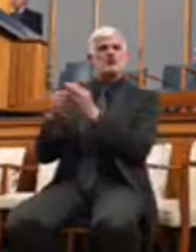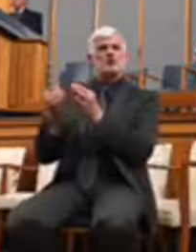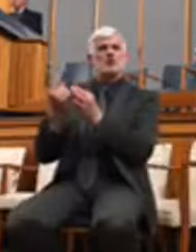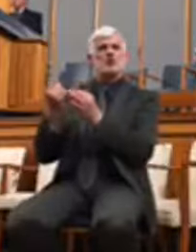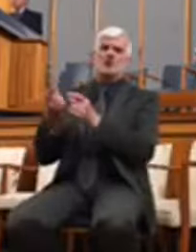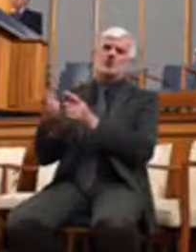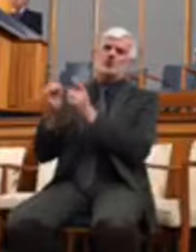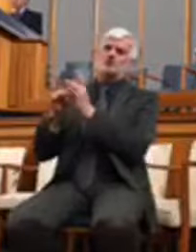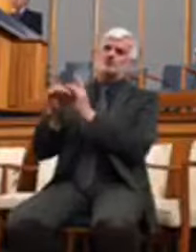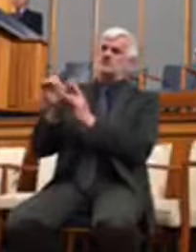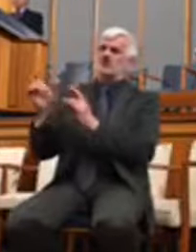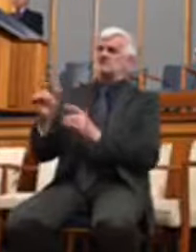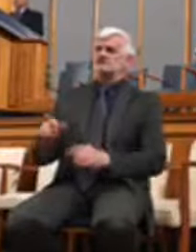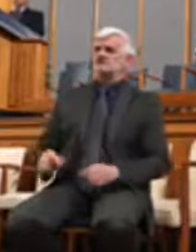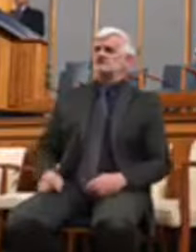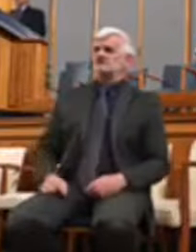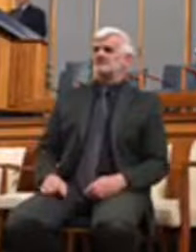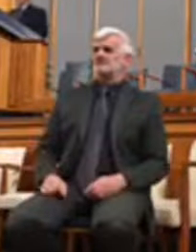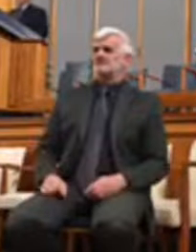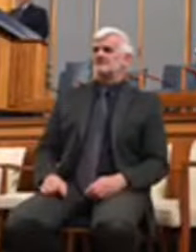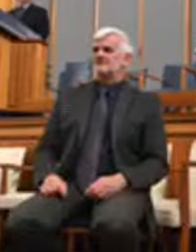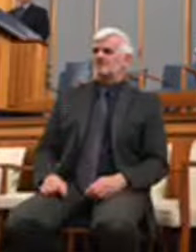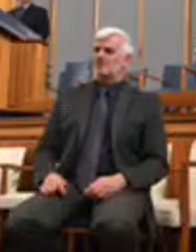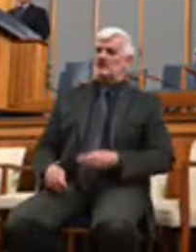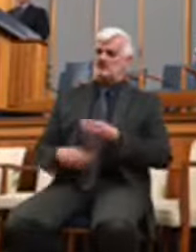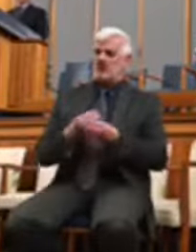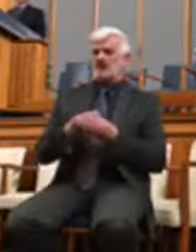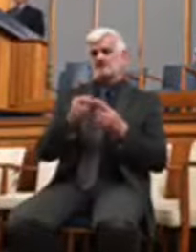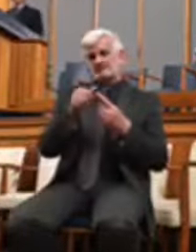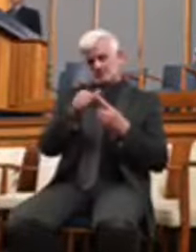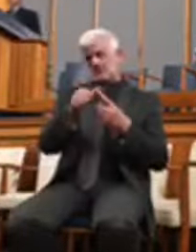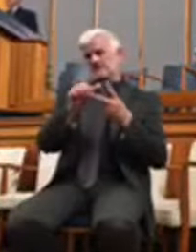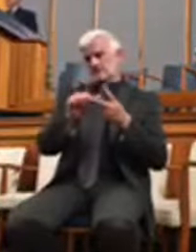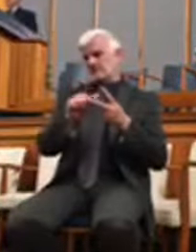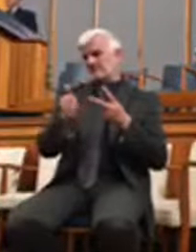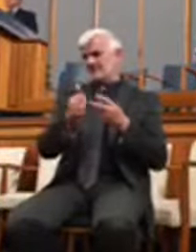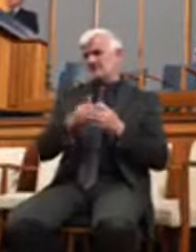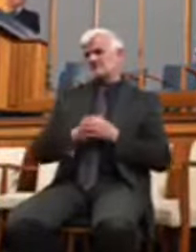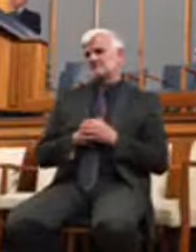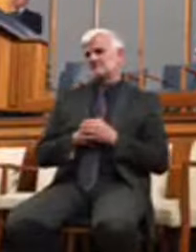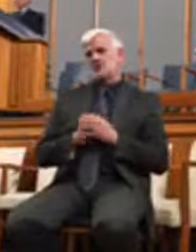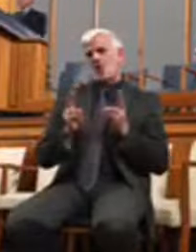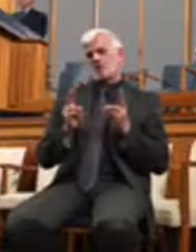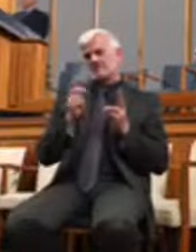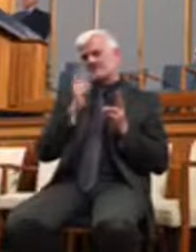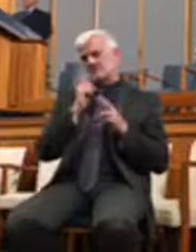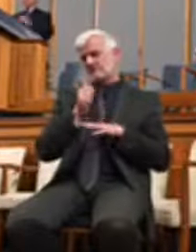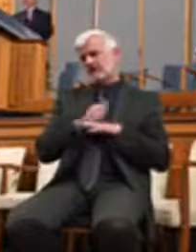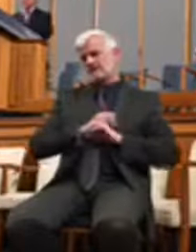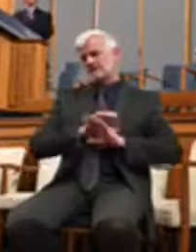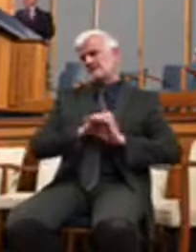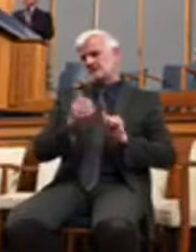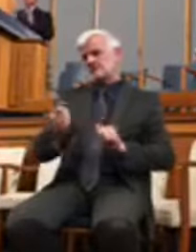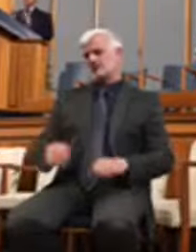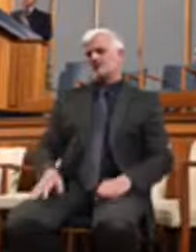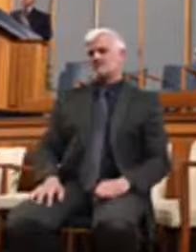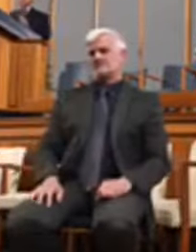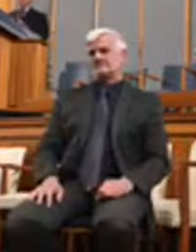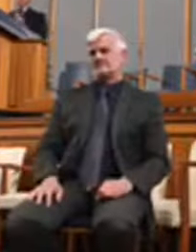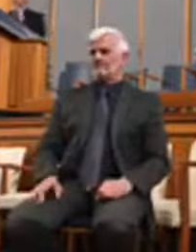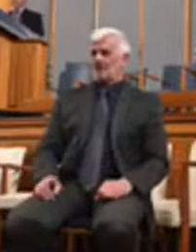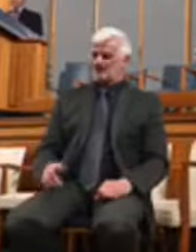Lord Jesus Christ. So we go one by one, and I hope I will make it as simple as I can. But this is